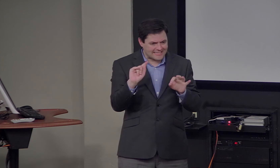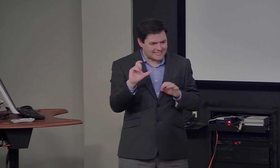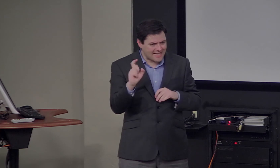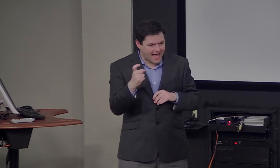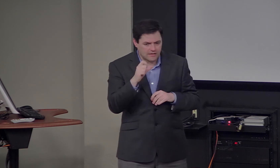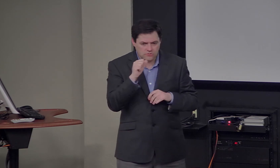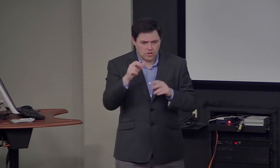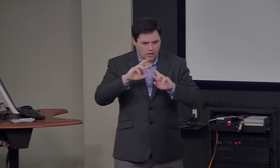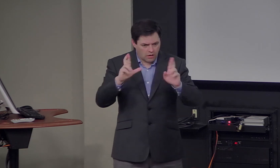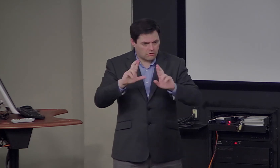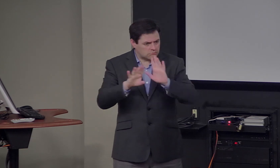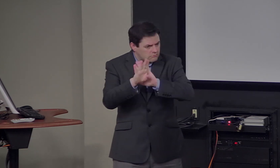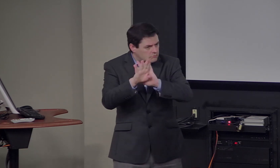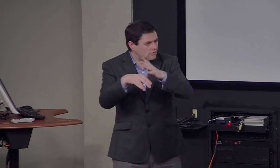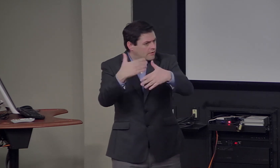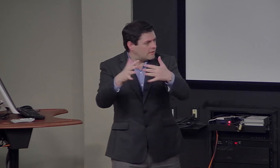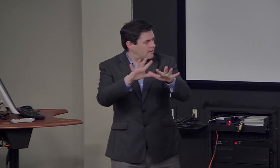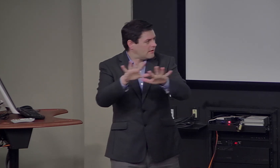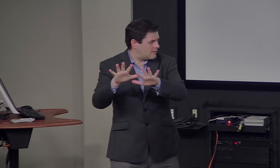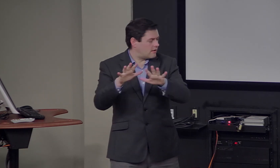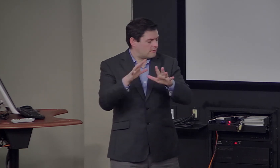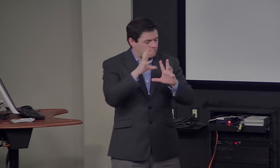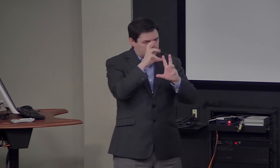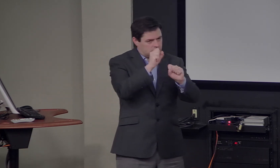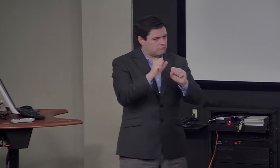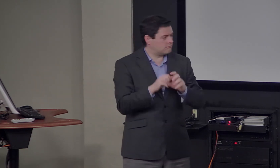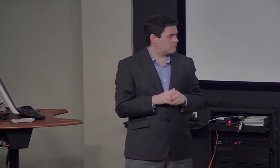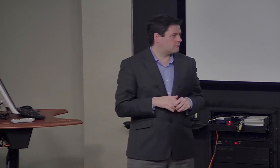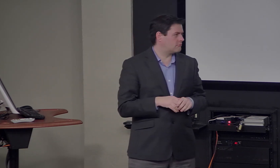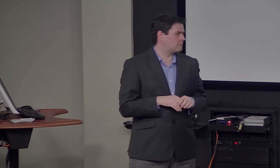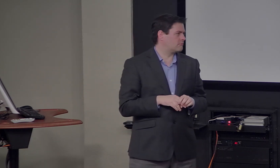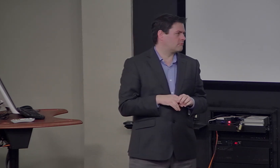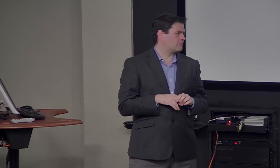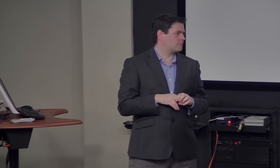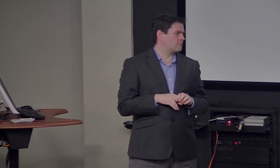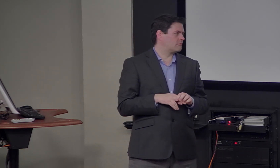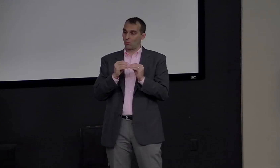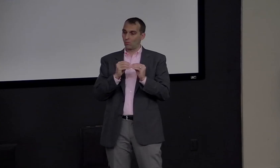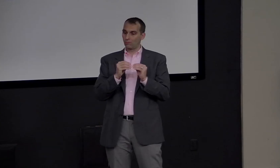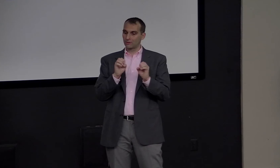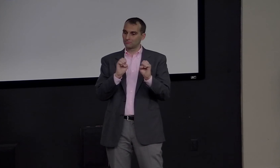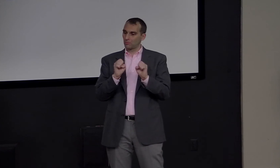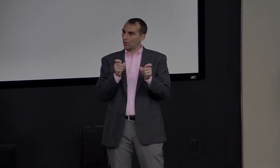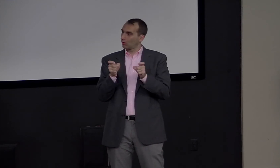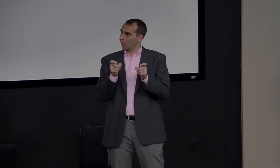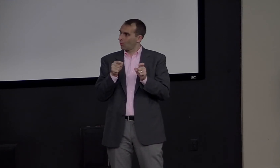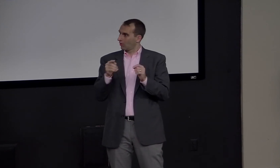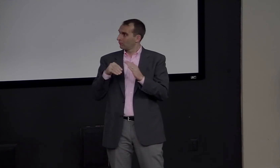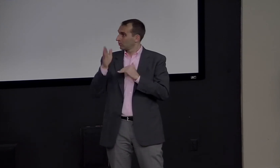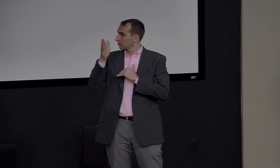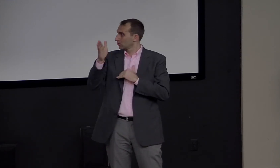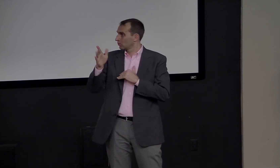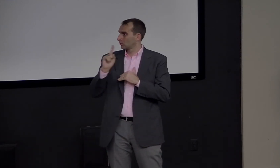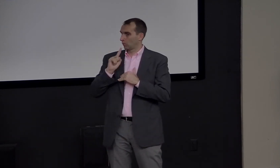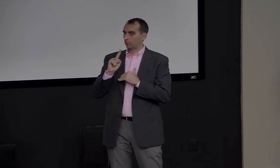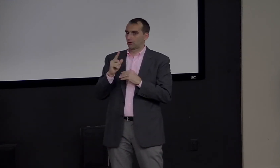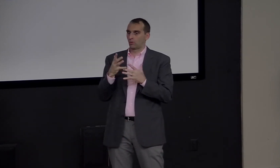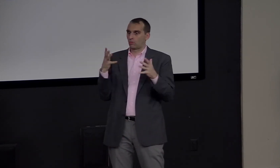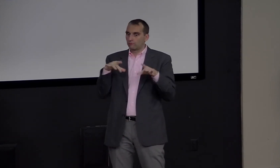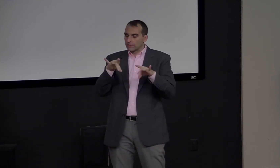yet developed? What kind of different syntax is evident in people who are learning L2 versus those who have it as their